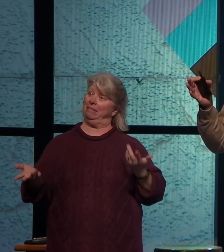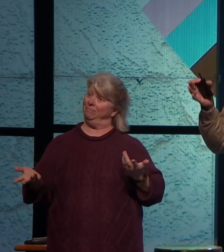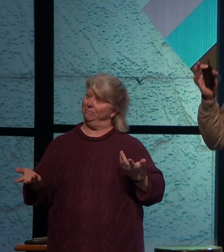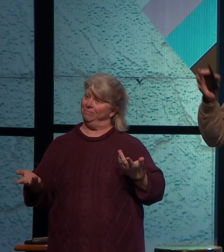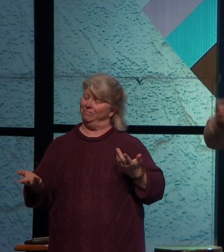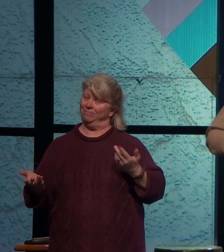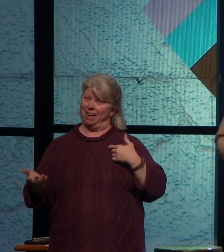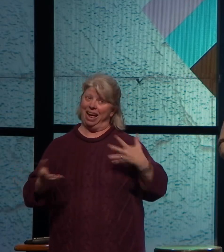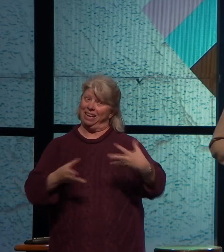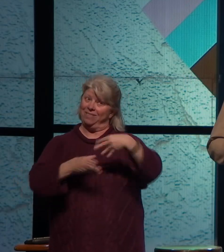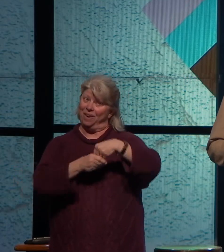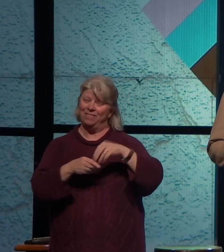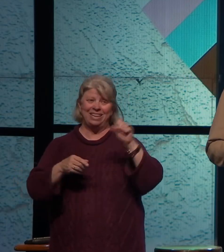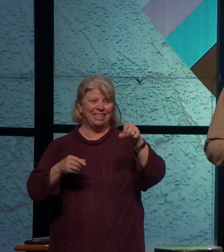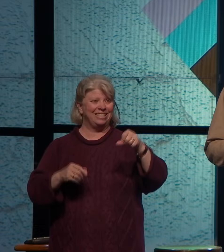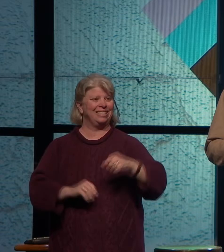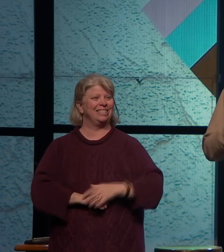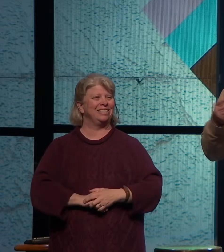an engager.